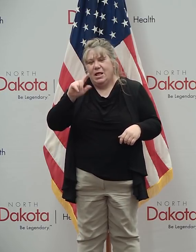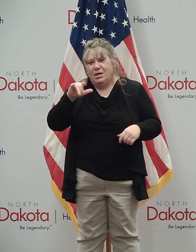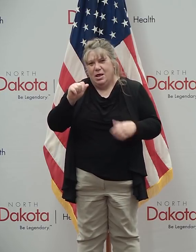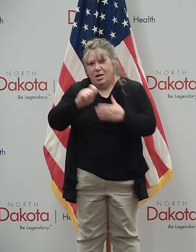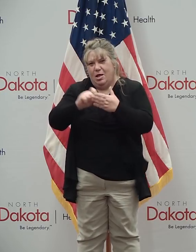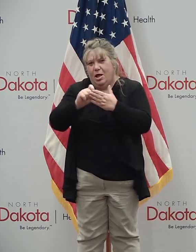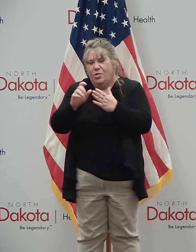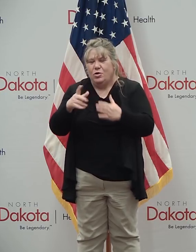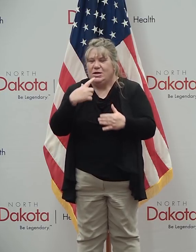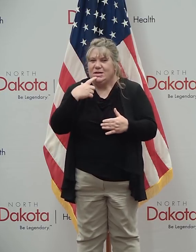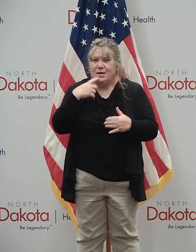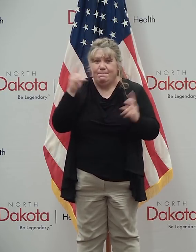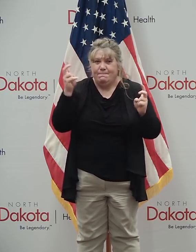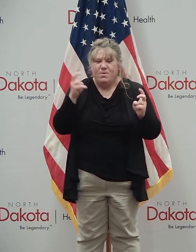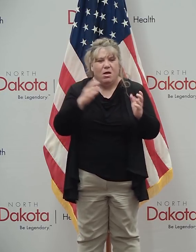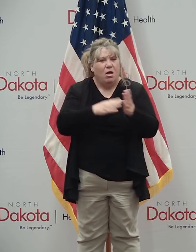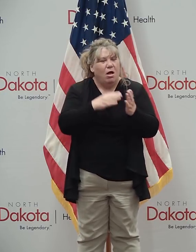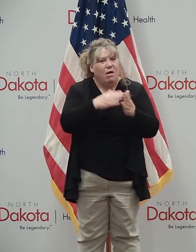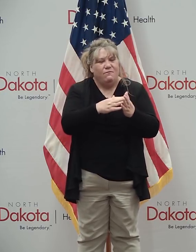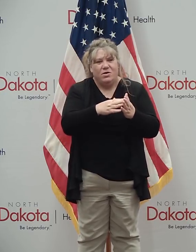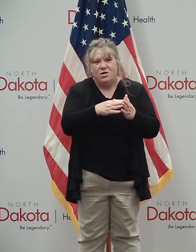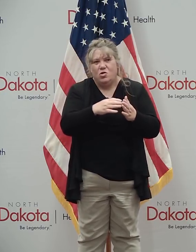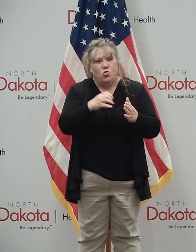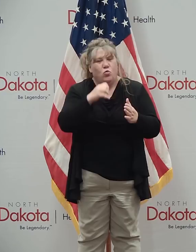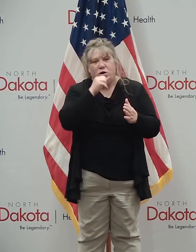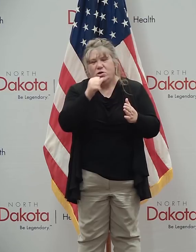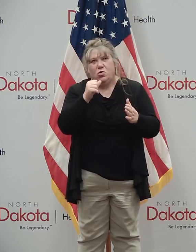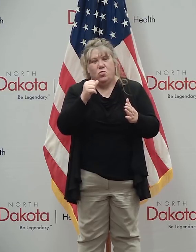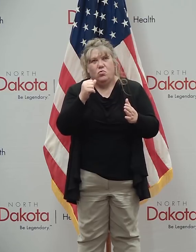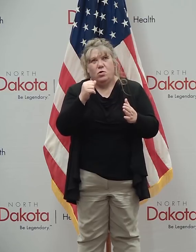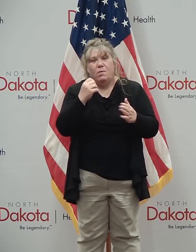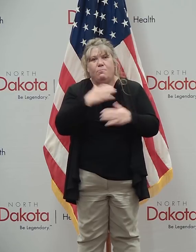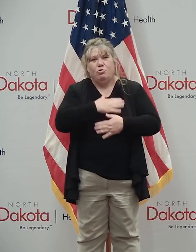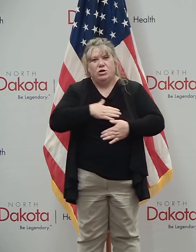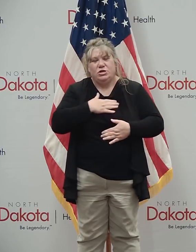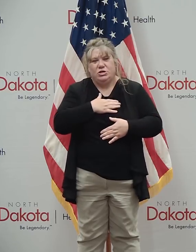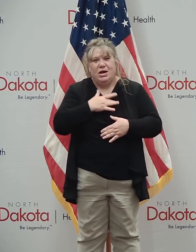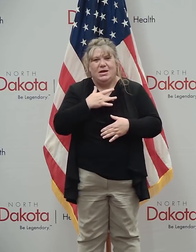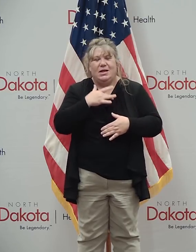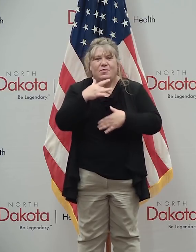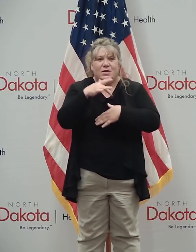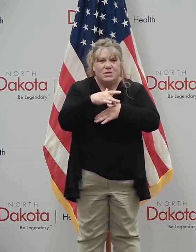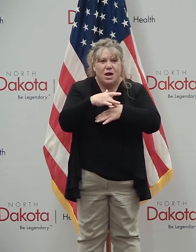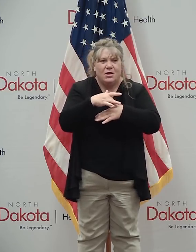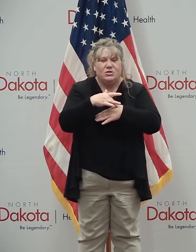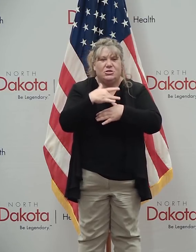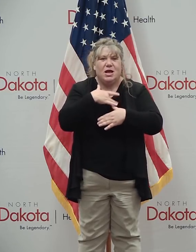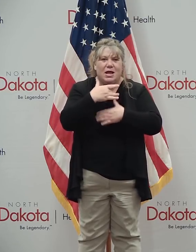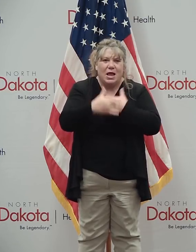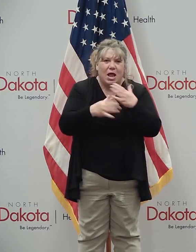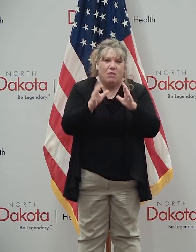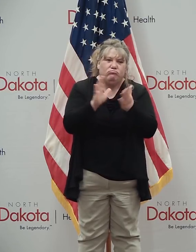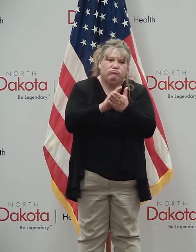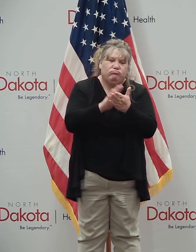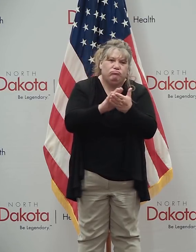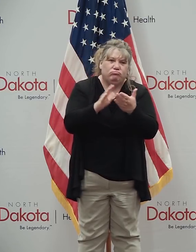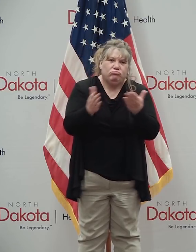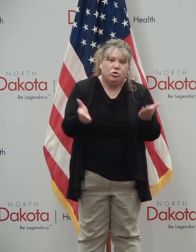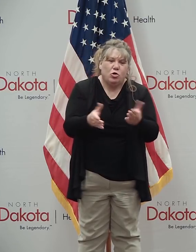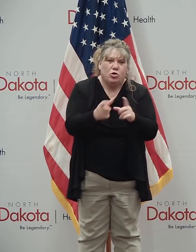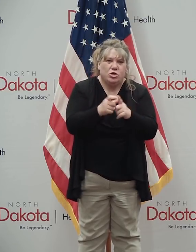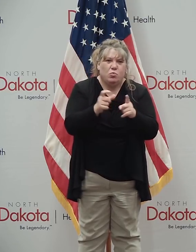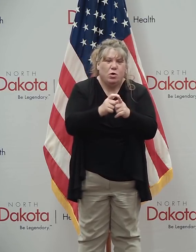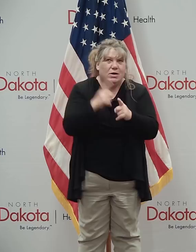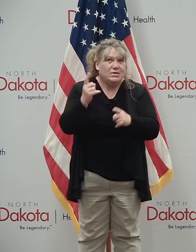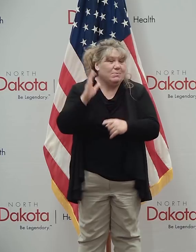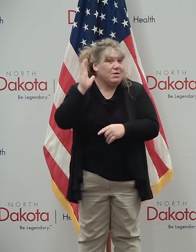too often we underestimate the power of touch, a smile, a kind word, a listening ear, an honest accomplishment, or